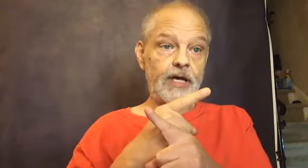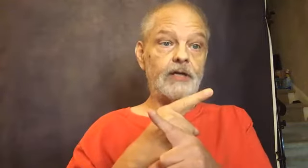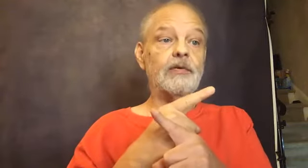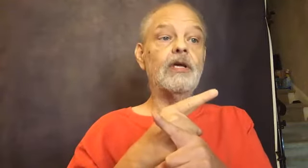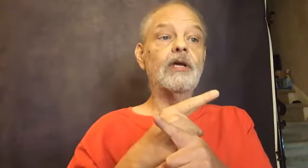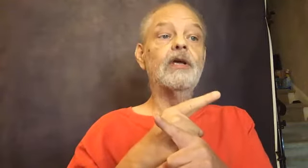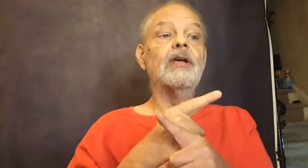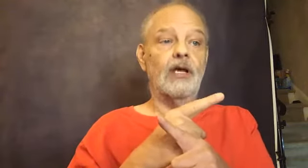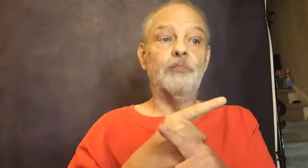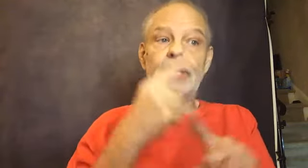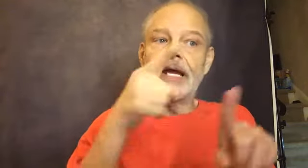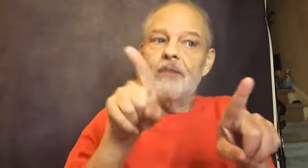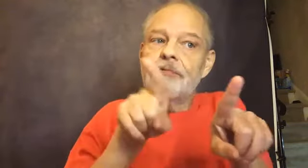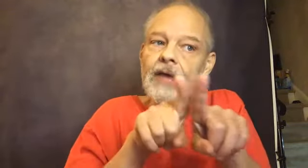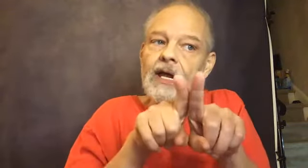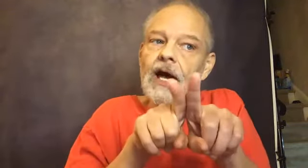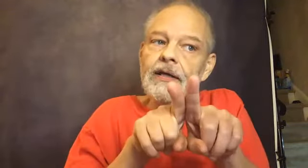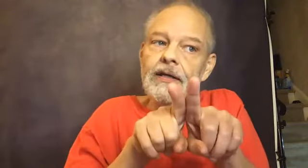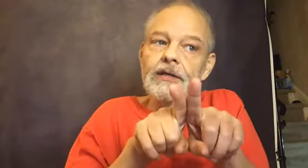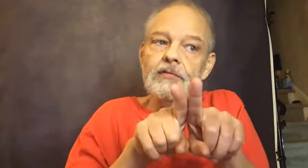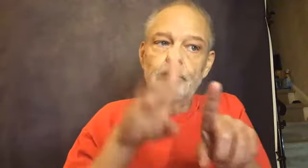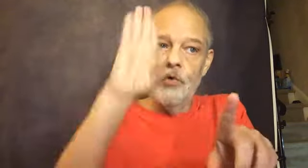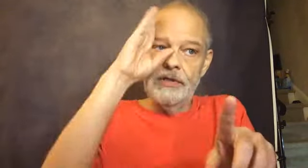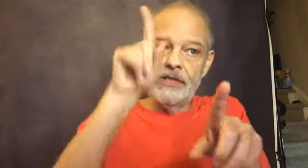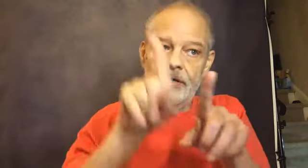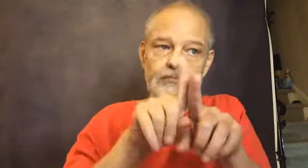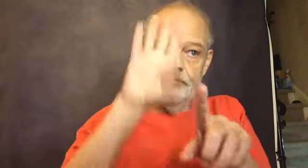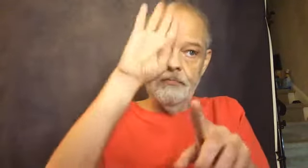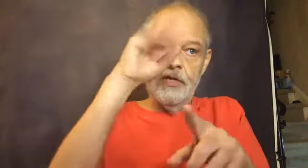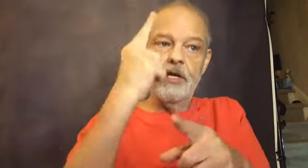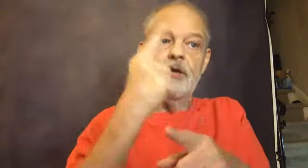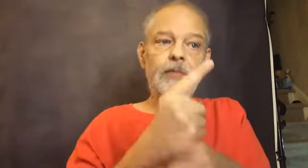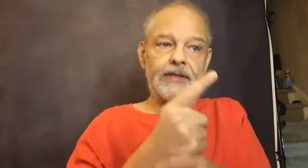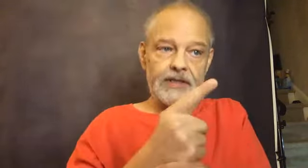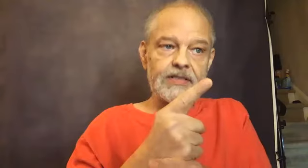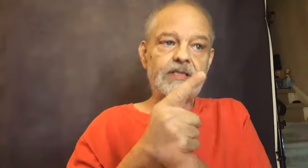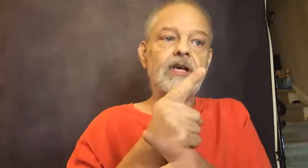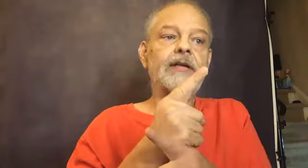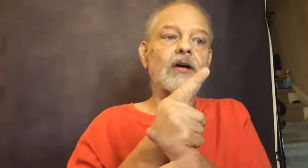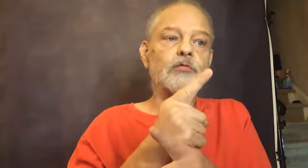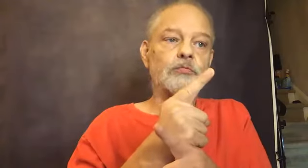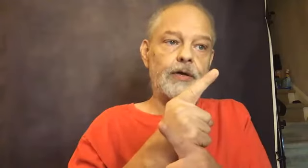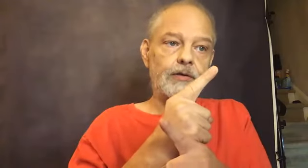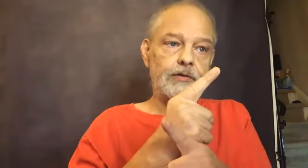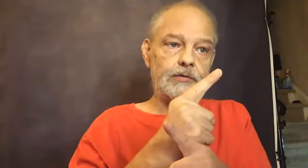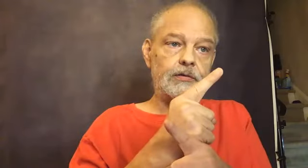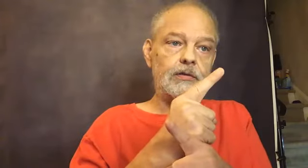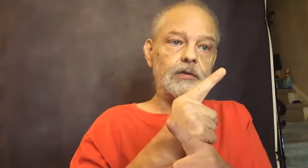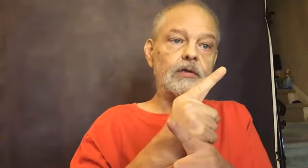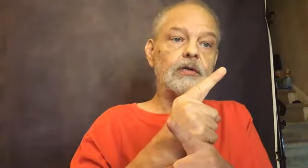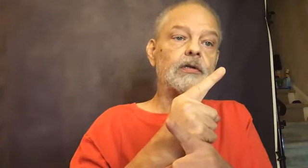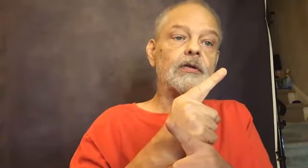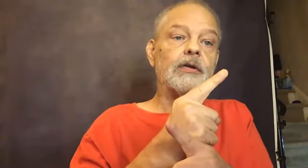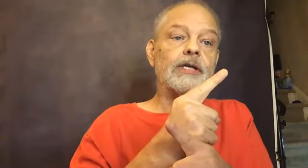Okay, but it came from that idea, boy, same. But this is the sign now for brother. And